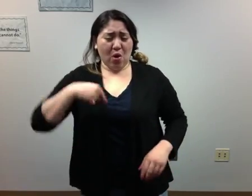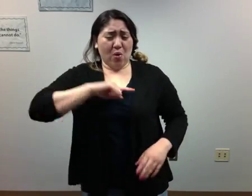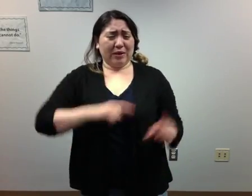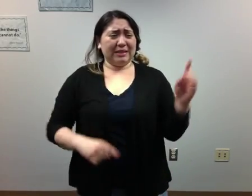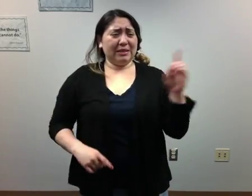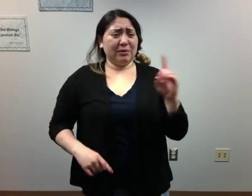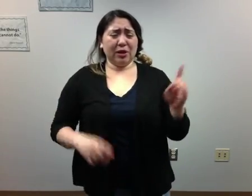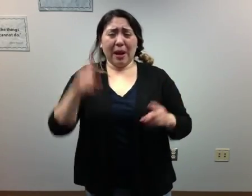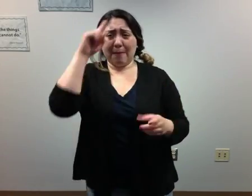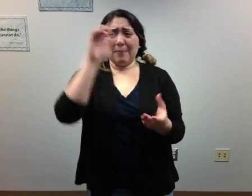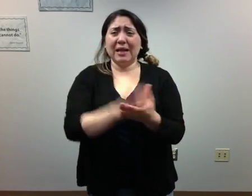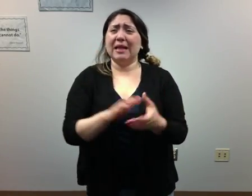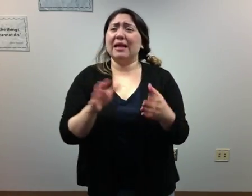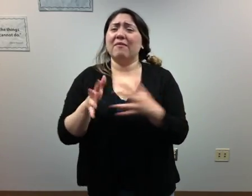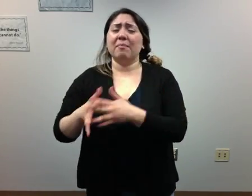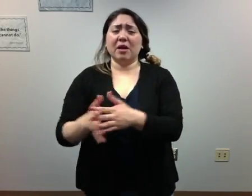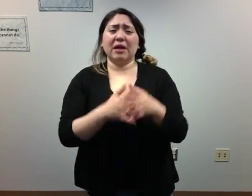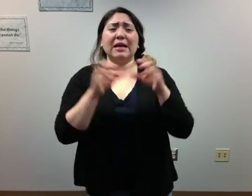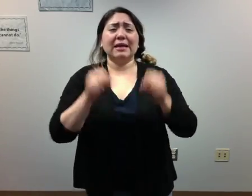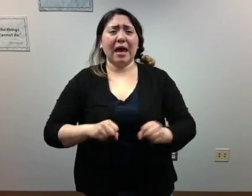can overcome any problem,